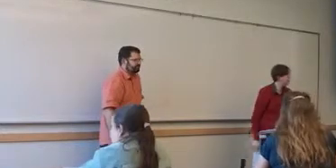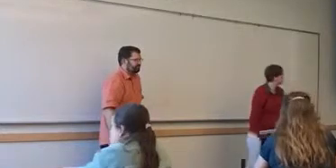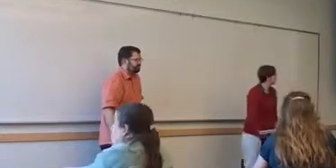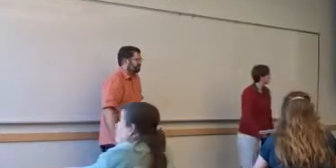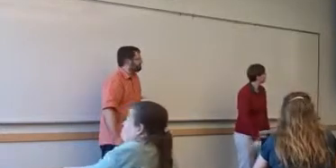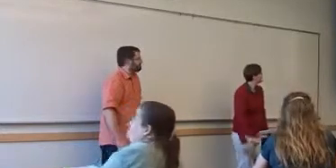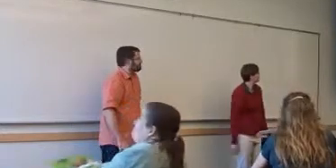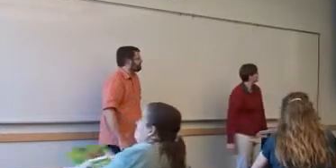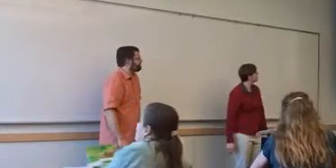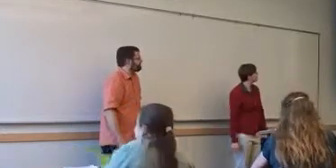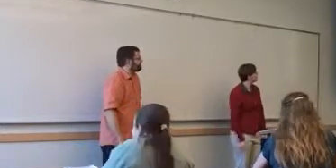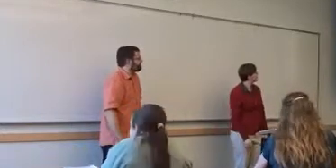on your own time.